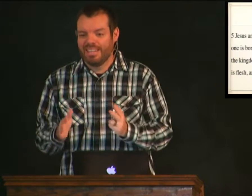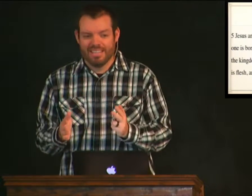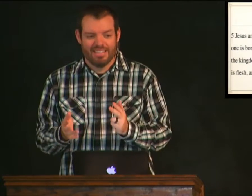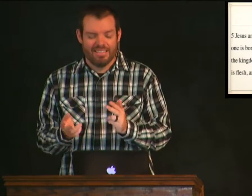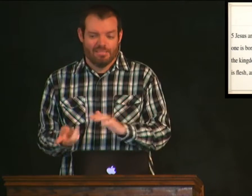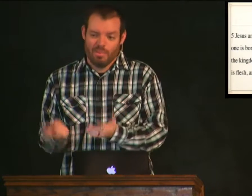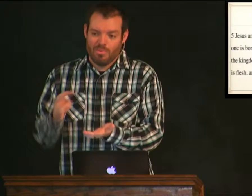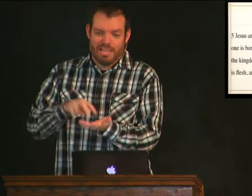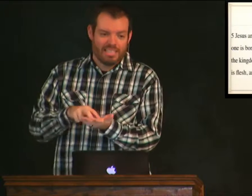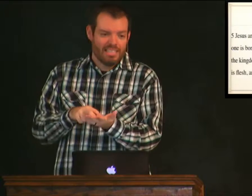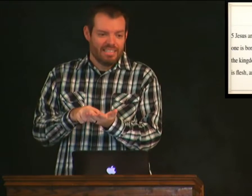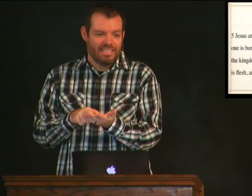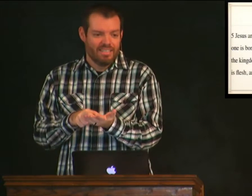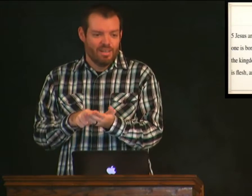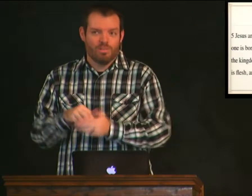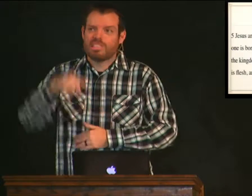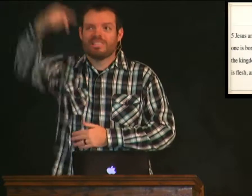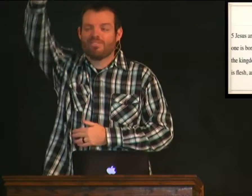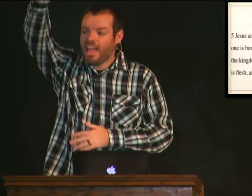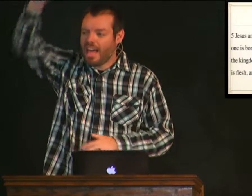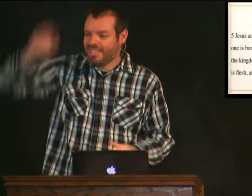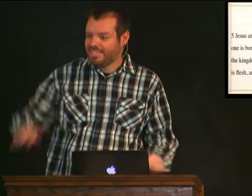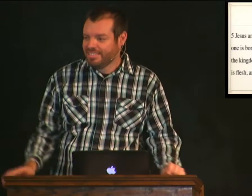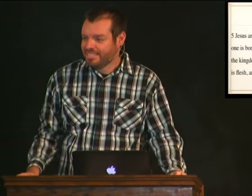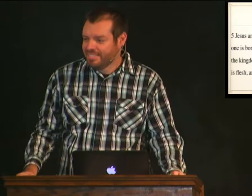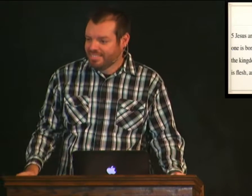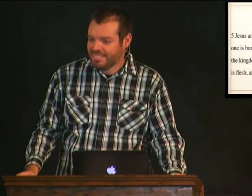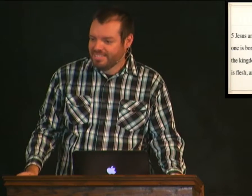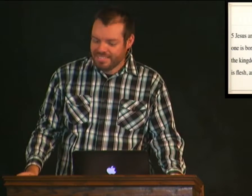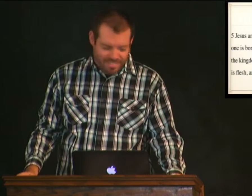Either way, we rise again, we're just going to fly.